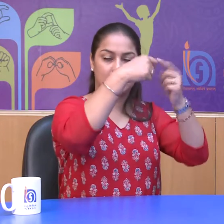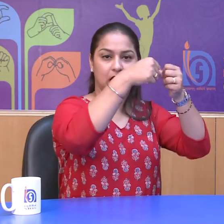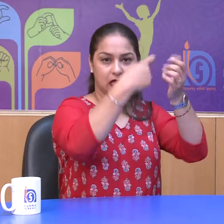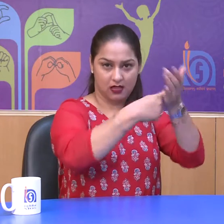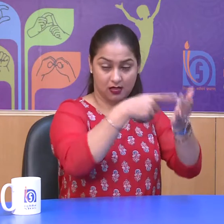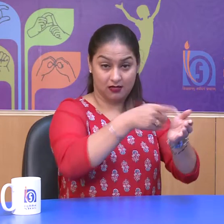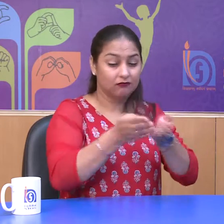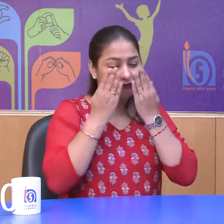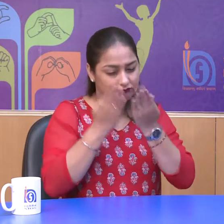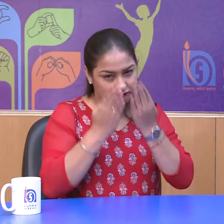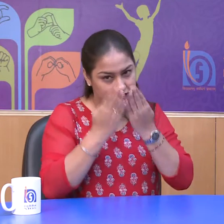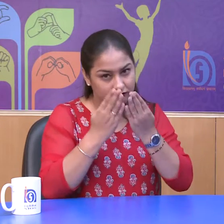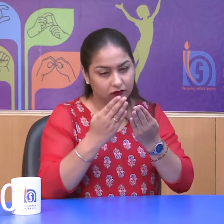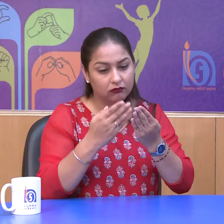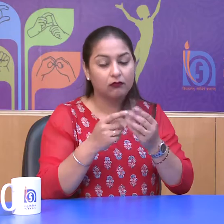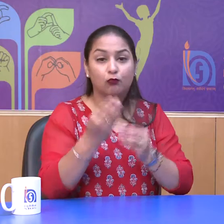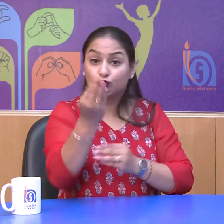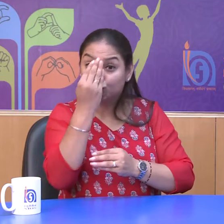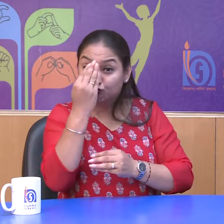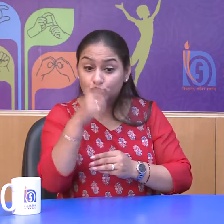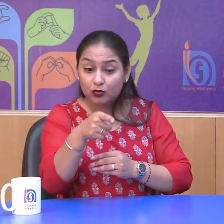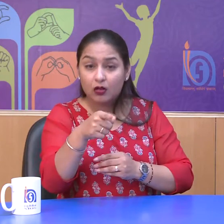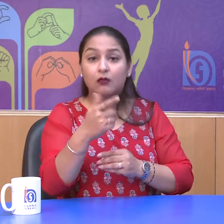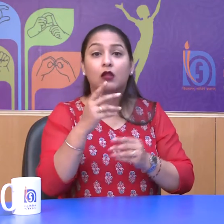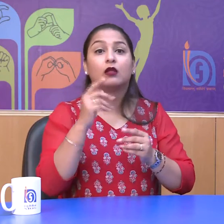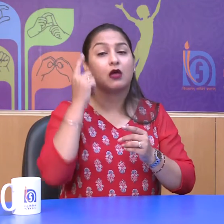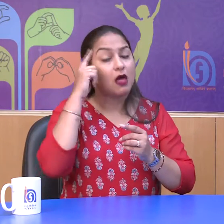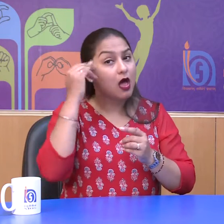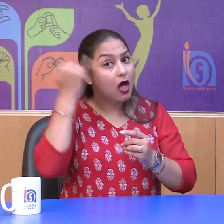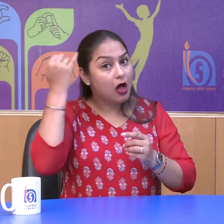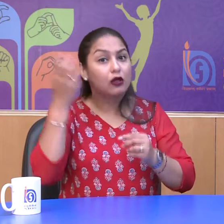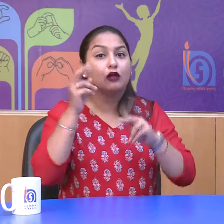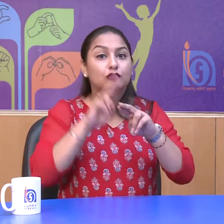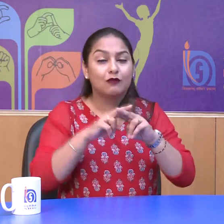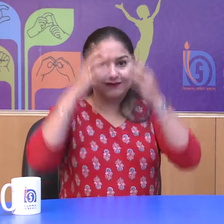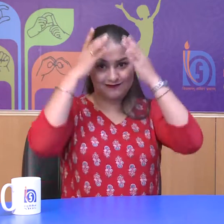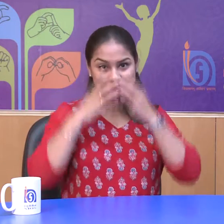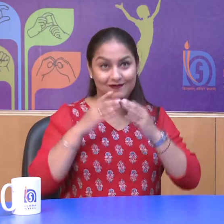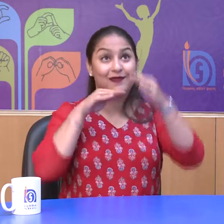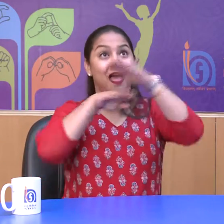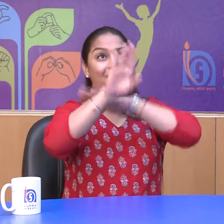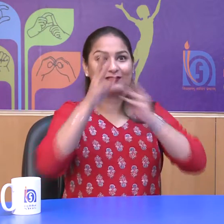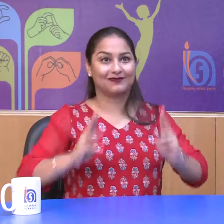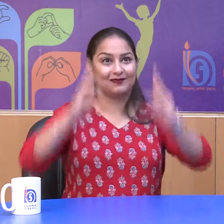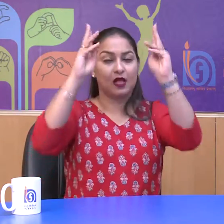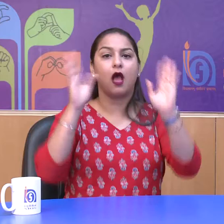studied the Islamic astronomical ideas. He was an authority